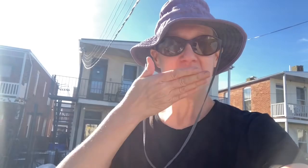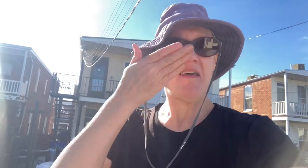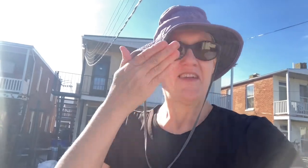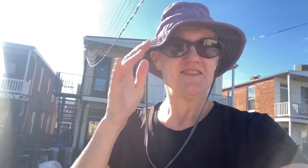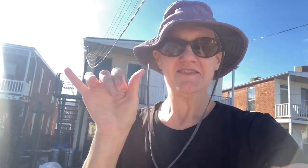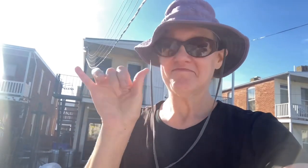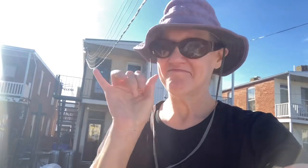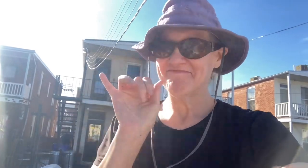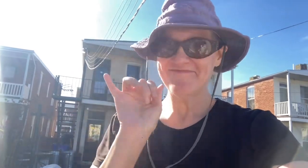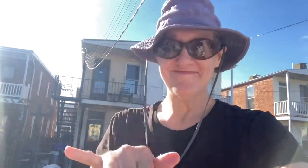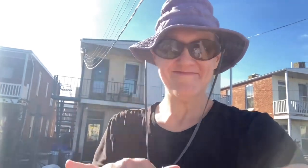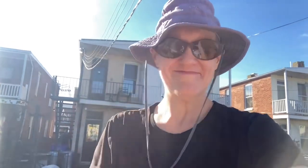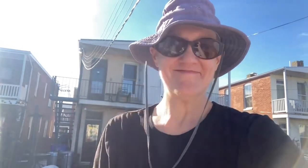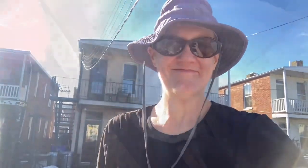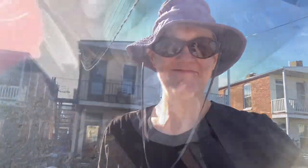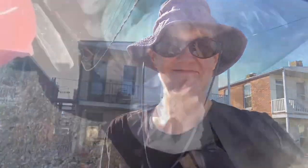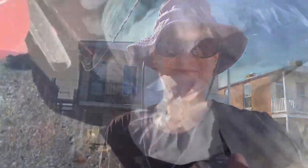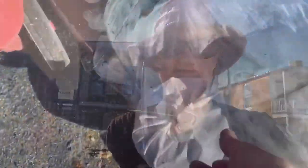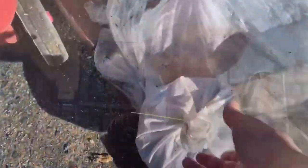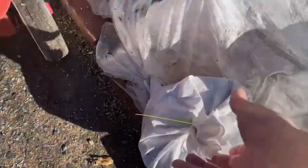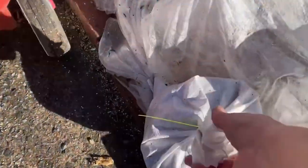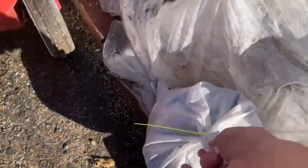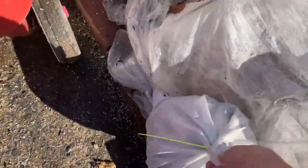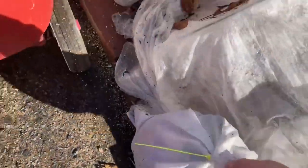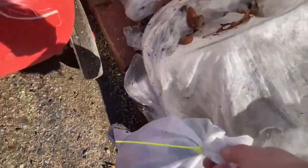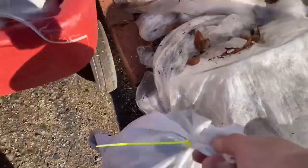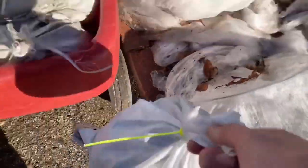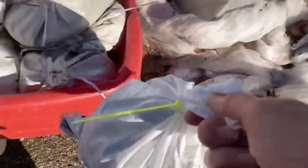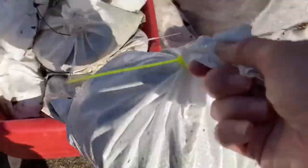This is what it smelled like back then.